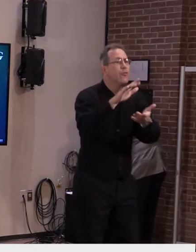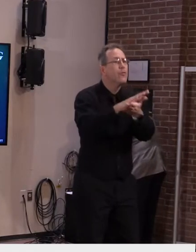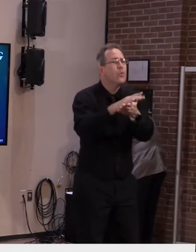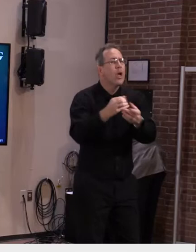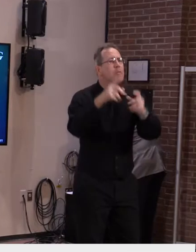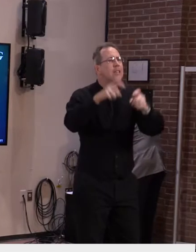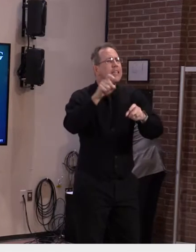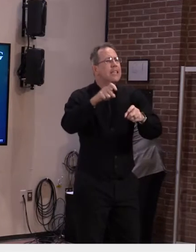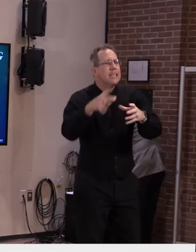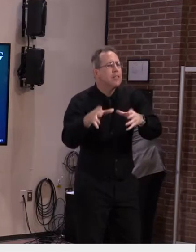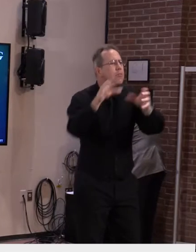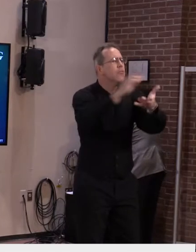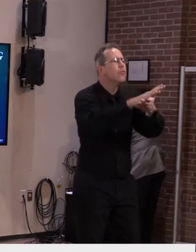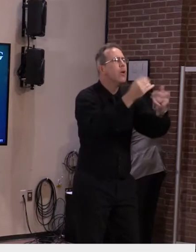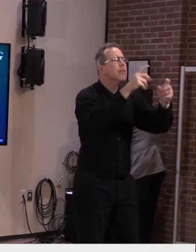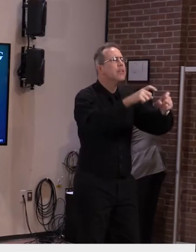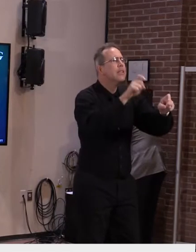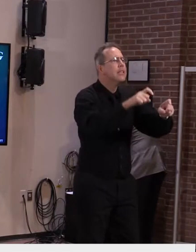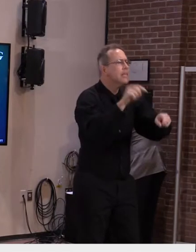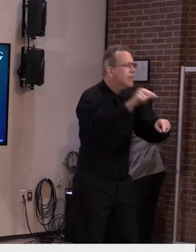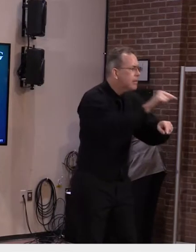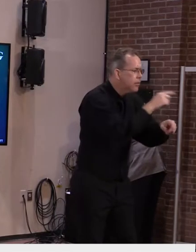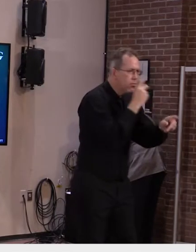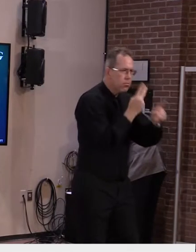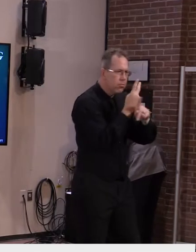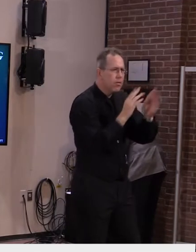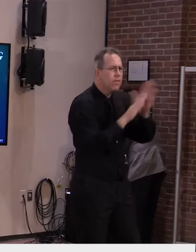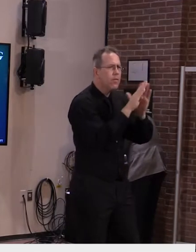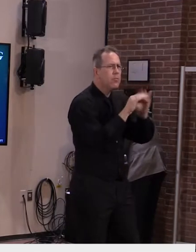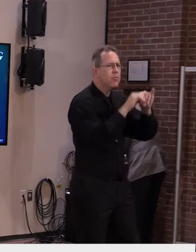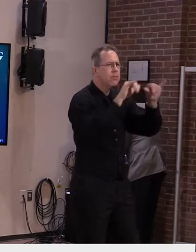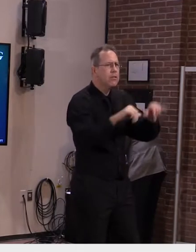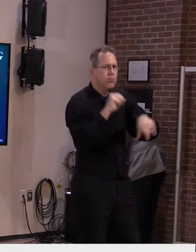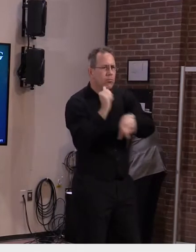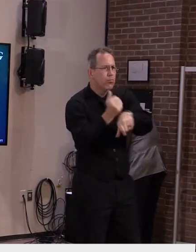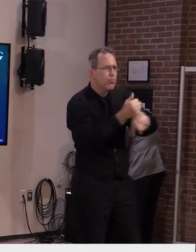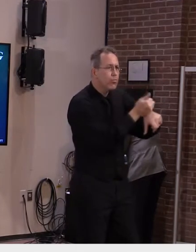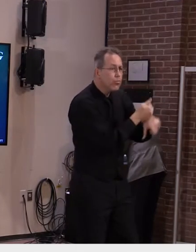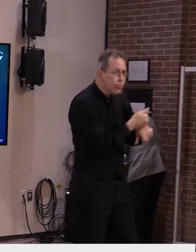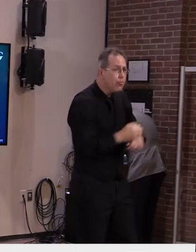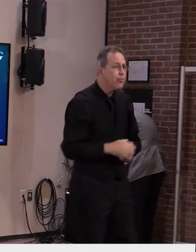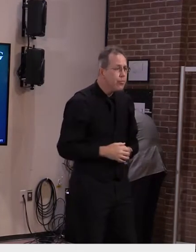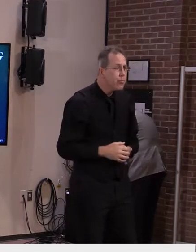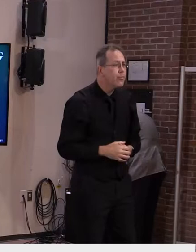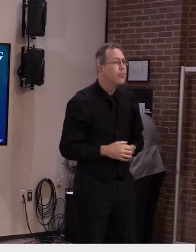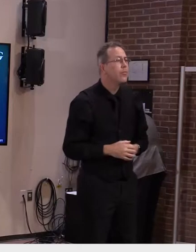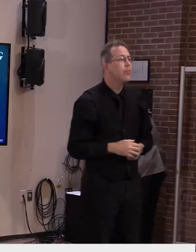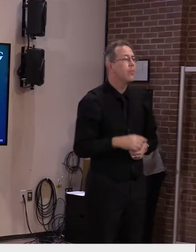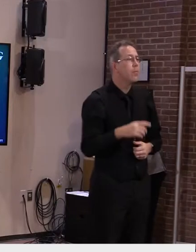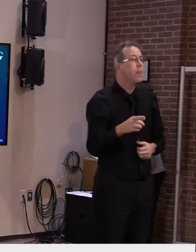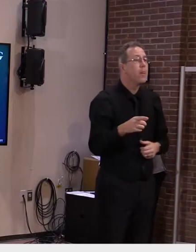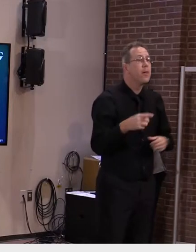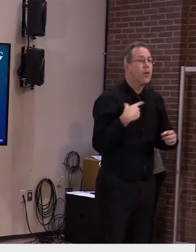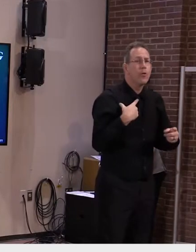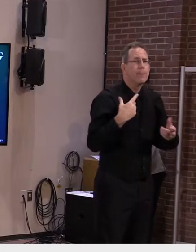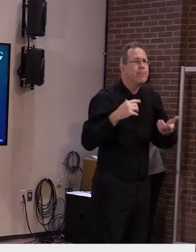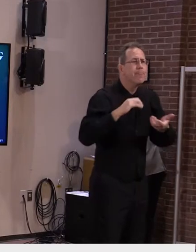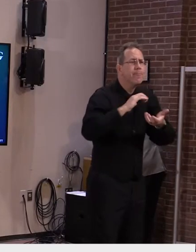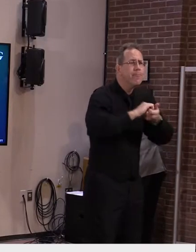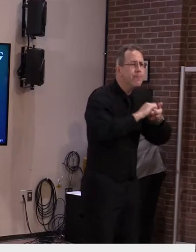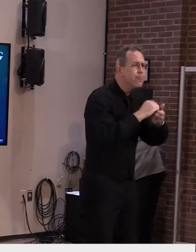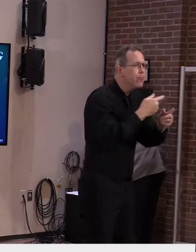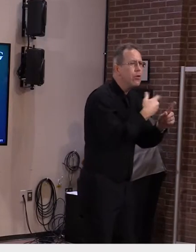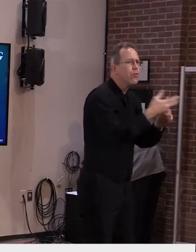rates. ATA spent the week of the 22nd recruiting for these positions, and they report they have 60 candidates available.